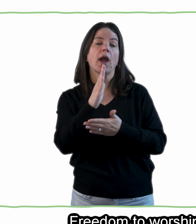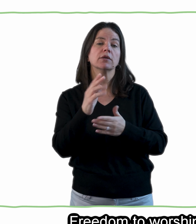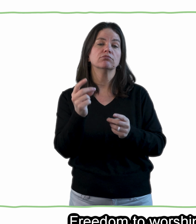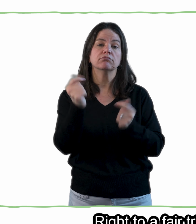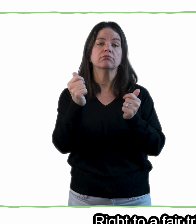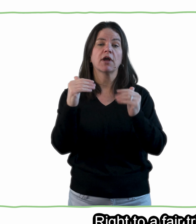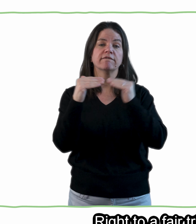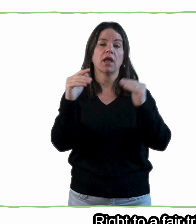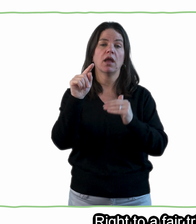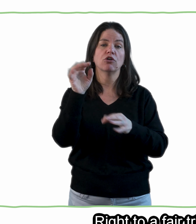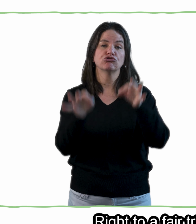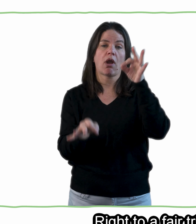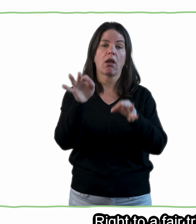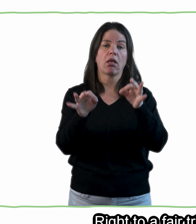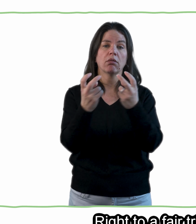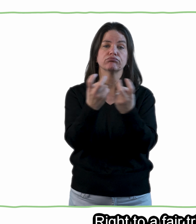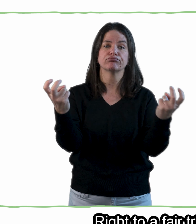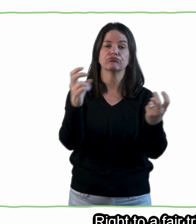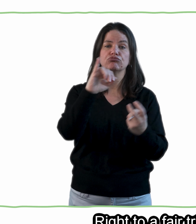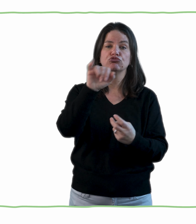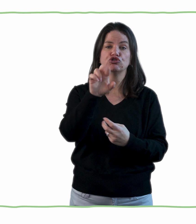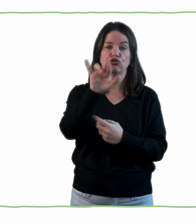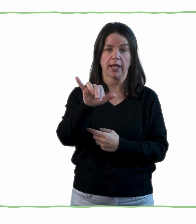right to a fair trial by jury,